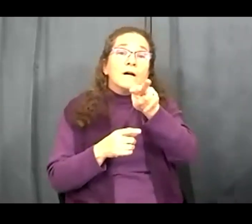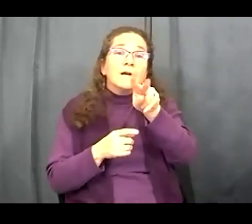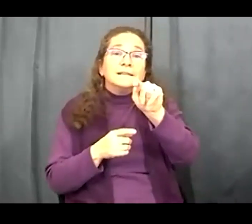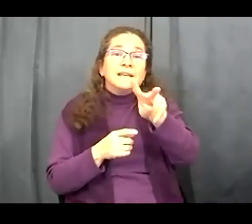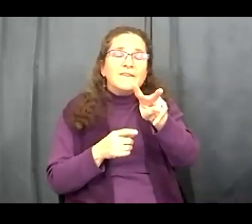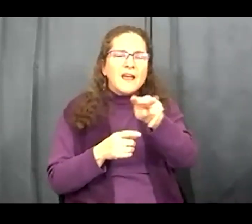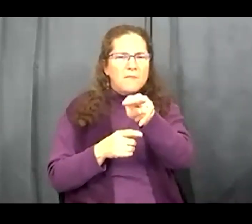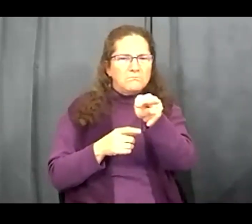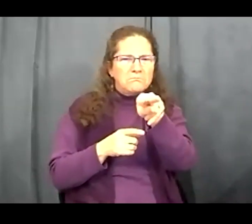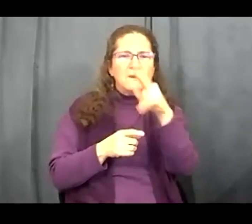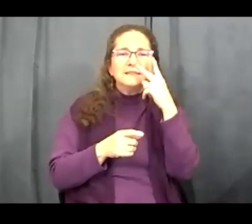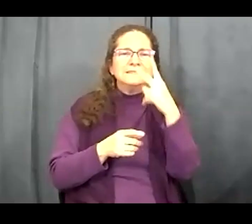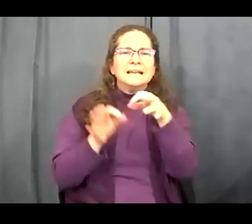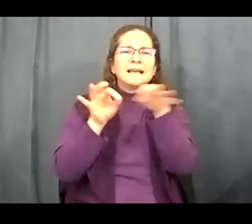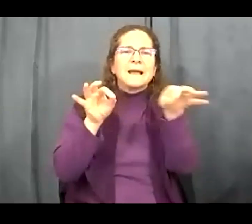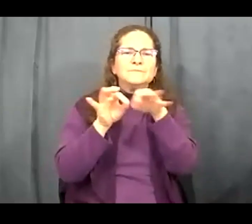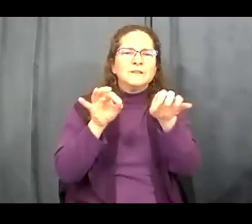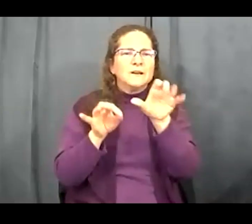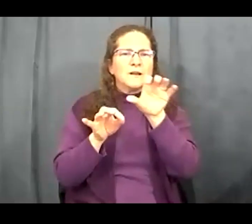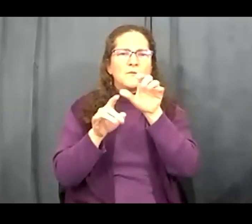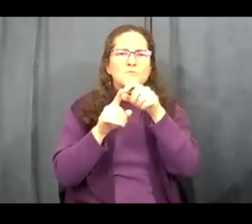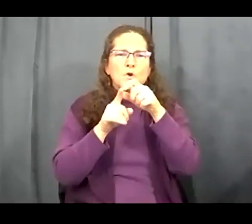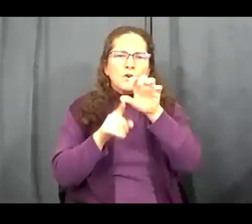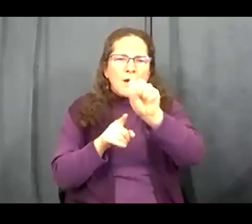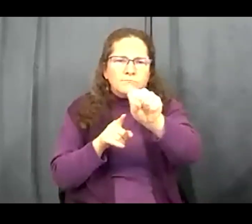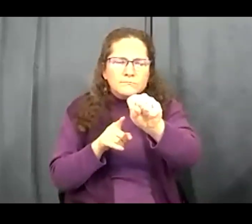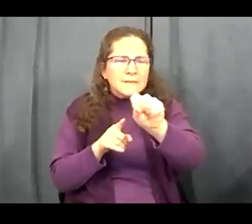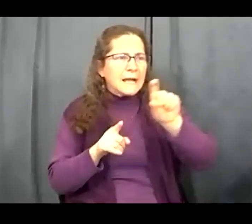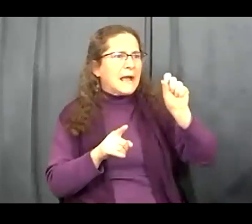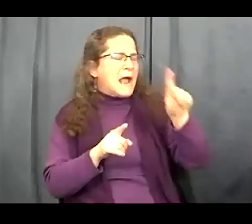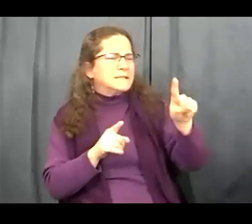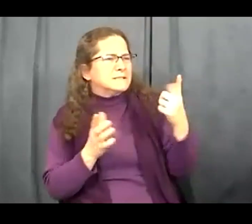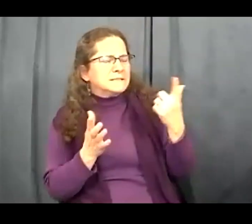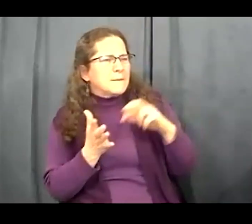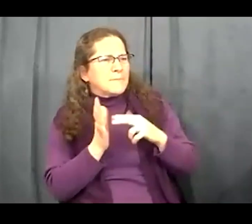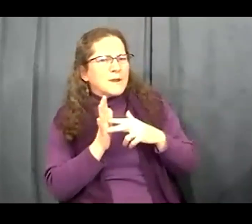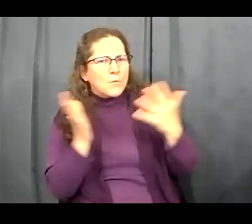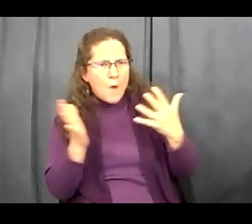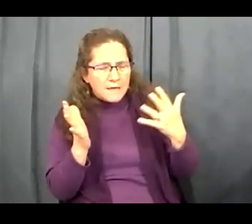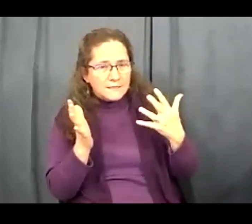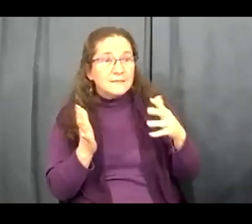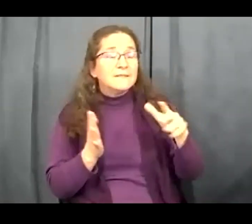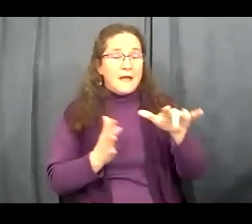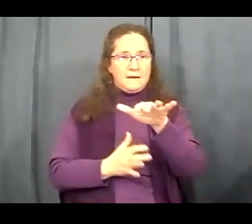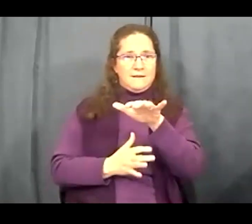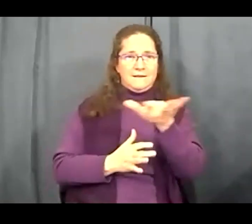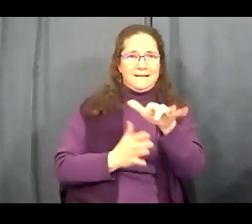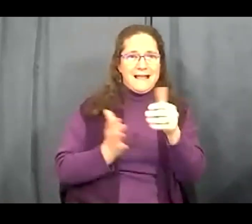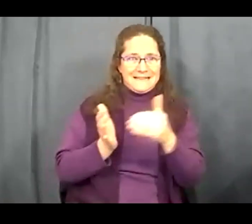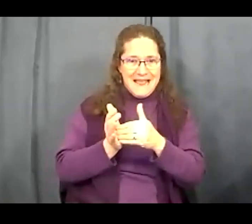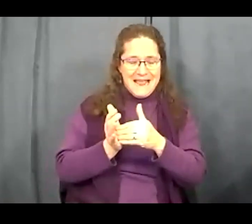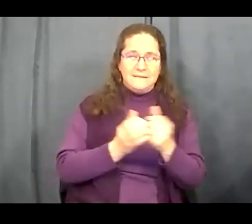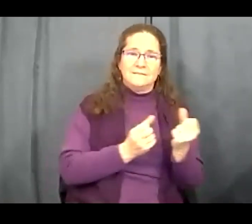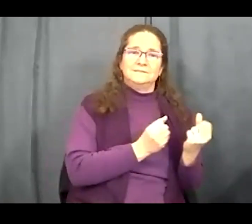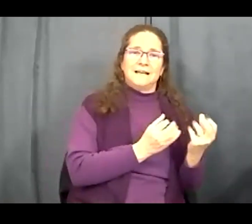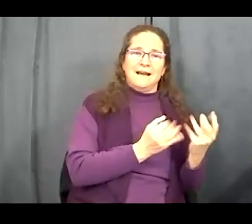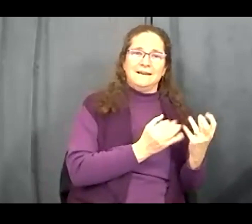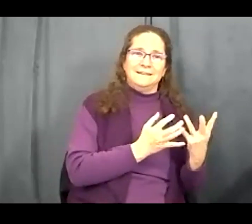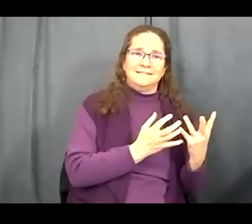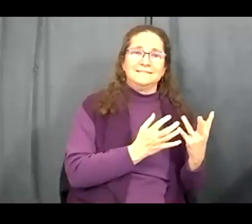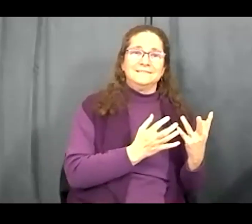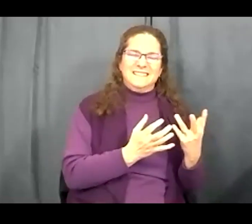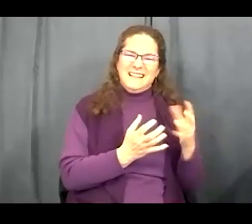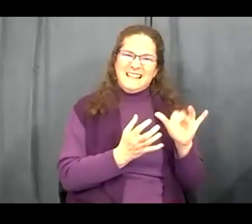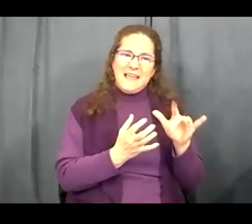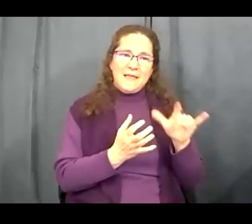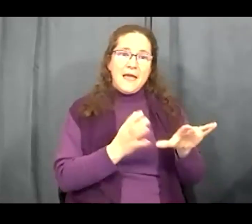and they're like, hey, what does that mean? You could fingerspell it again and then sign it. And now they know what that word means that they may have caught in a cartoon. And